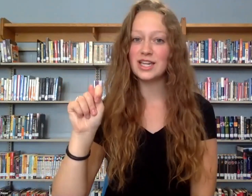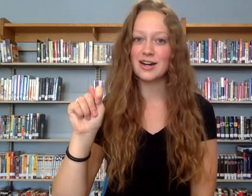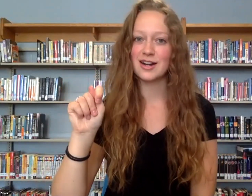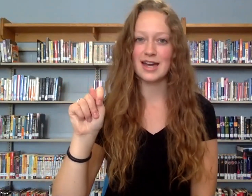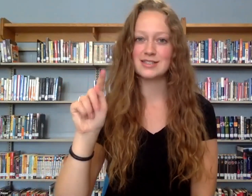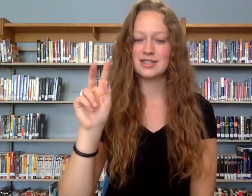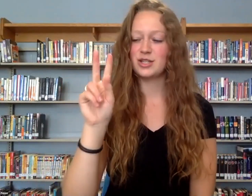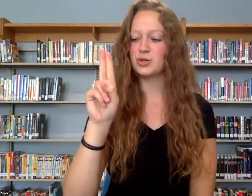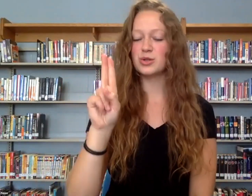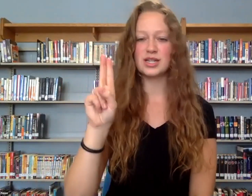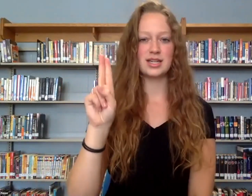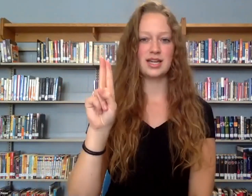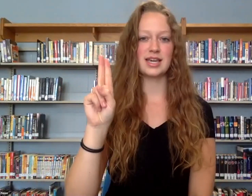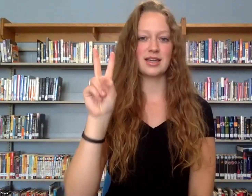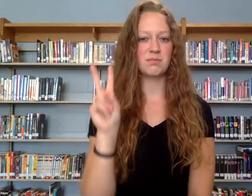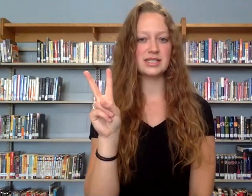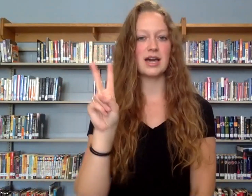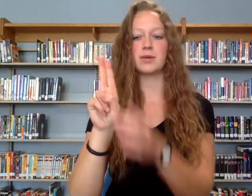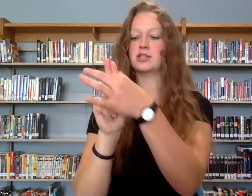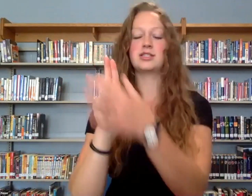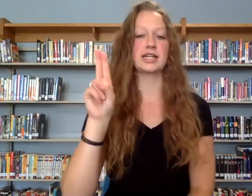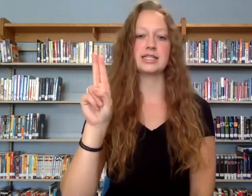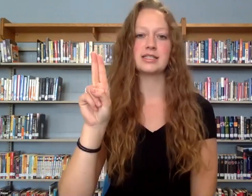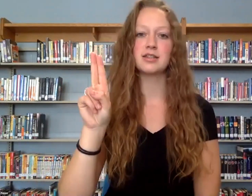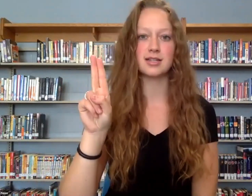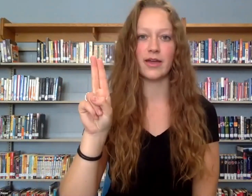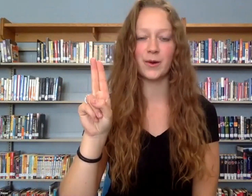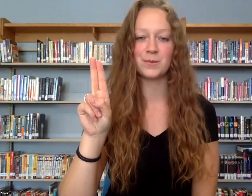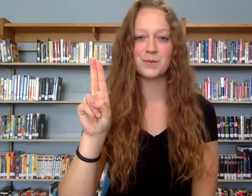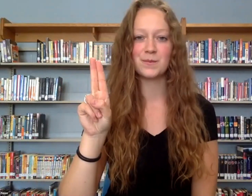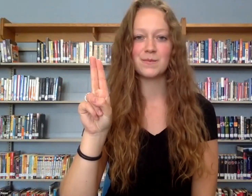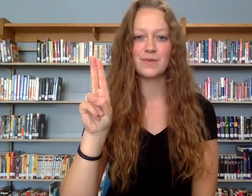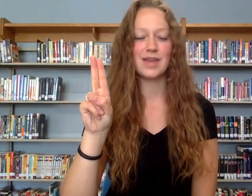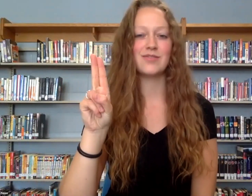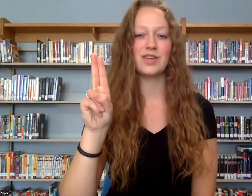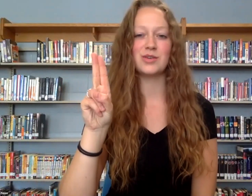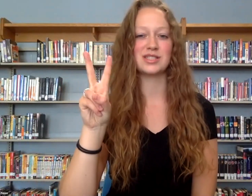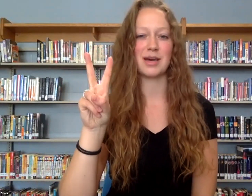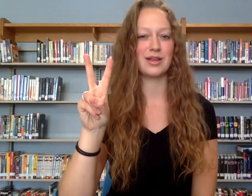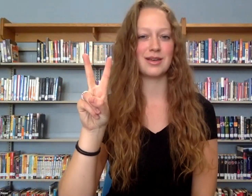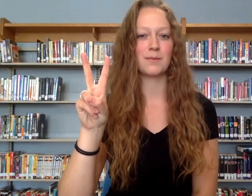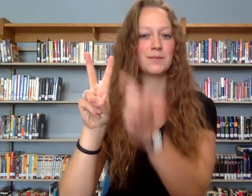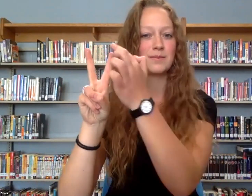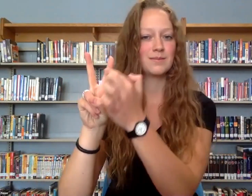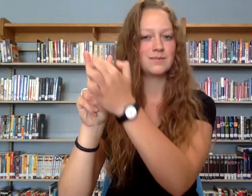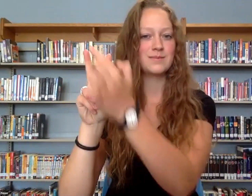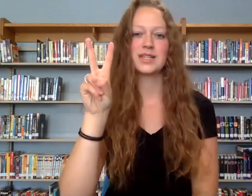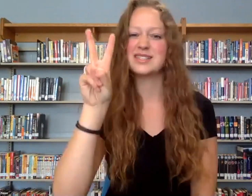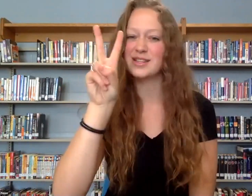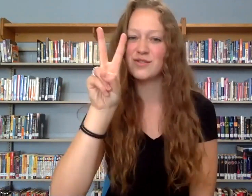are next. U, it's like peace sign, but they're stuck together. And then V, you just separate them. You can see the V,